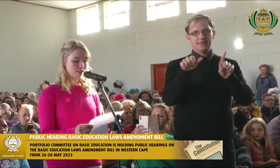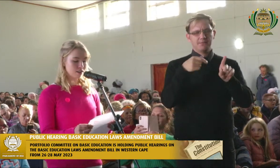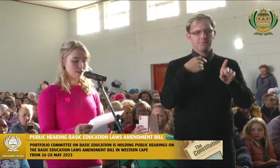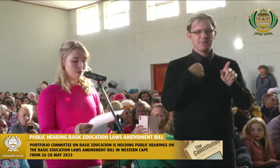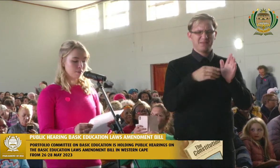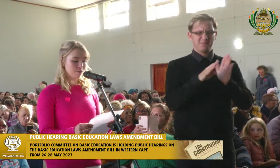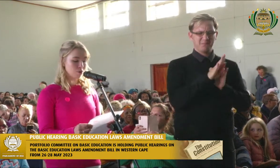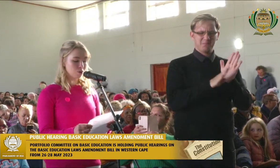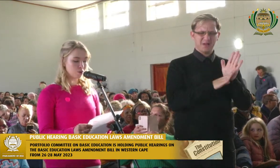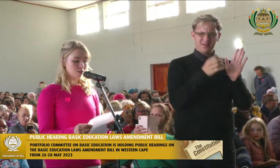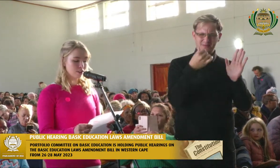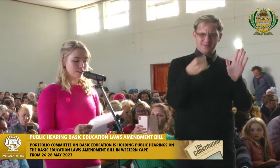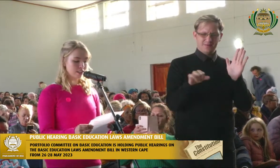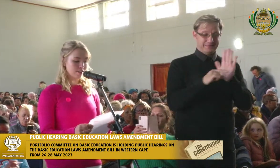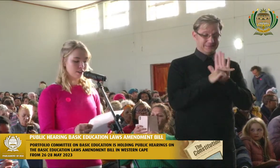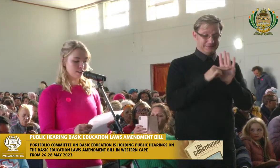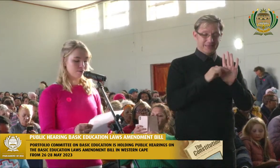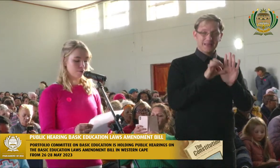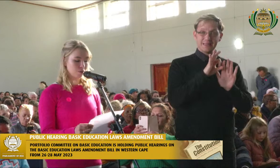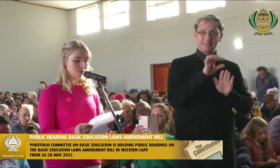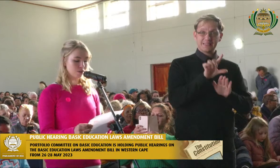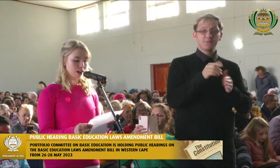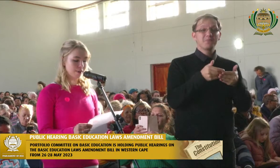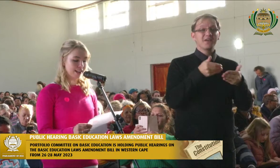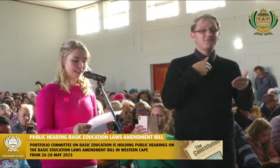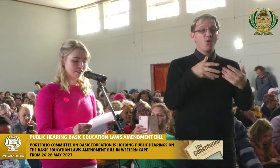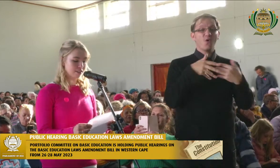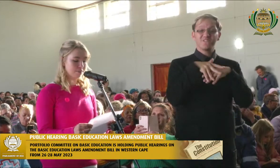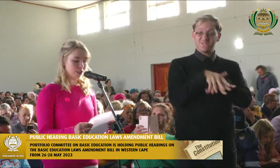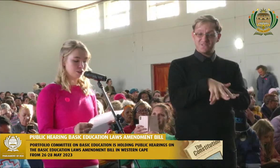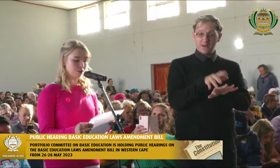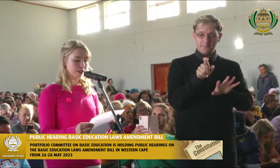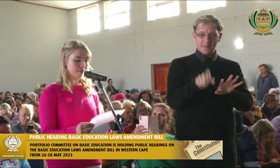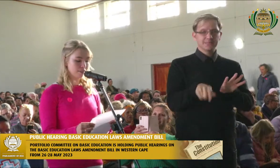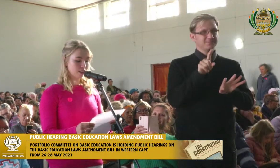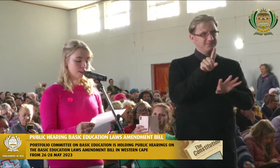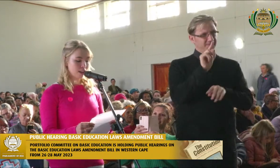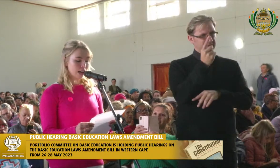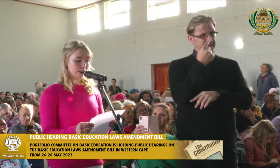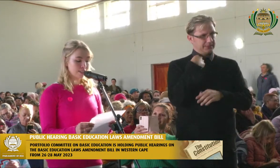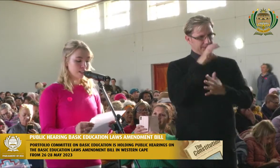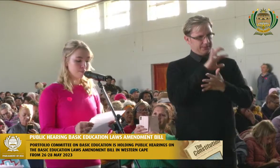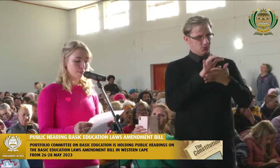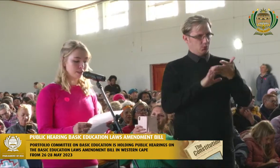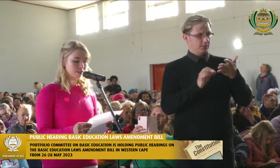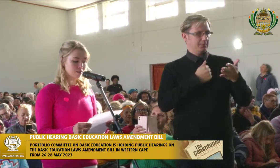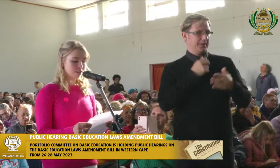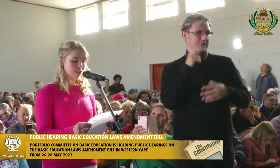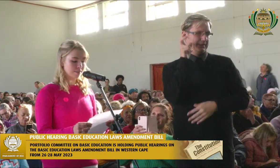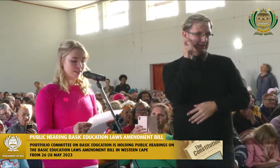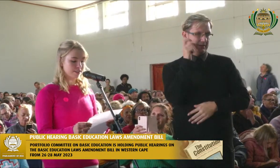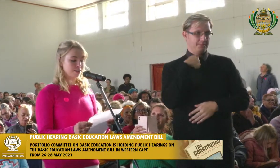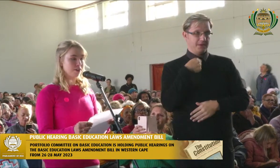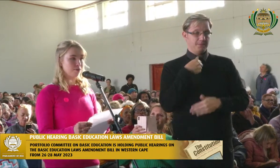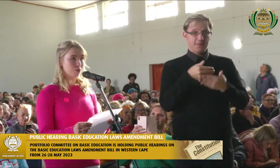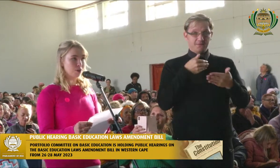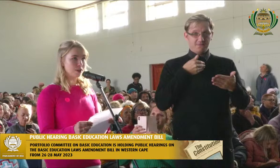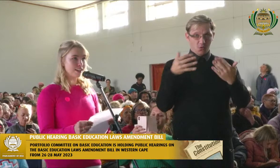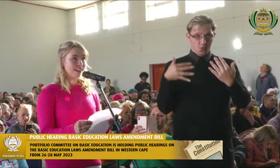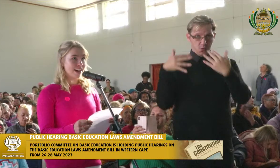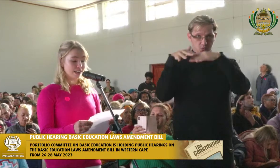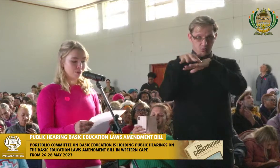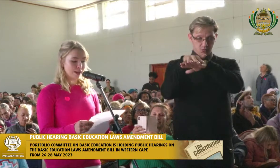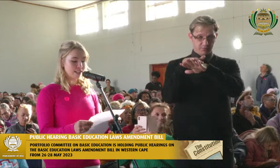37. Before Clause 37 is enforced, I would like you to hear my story. I was in the public school system until grade